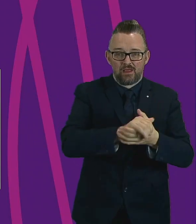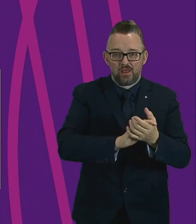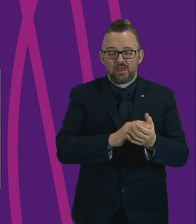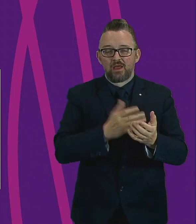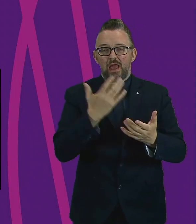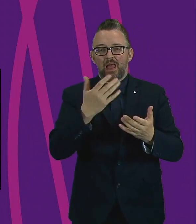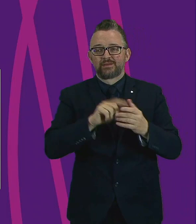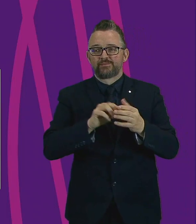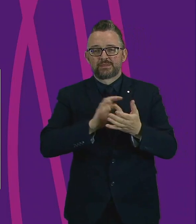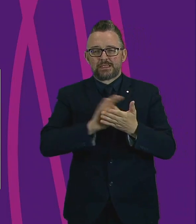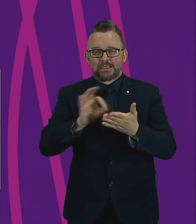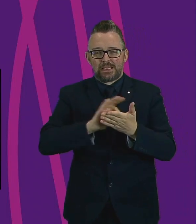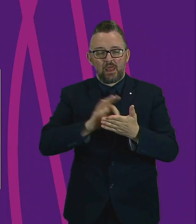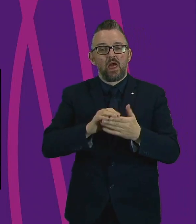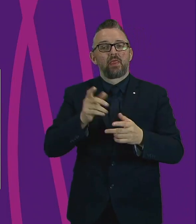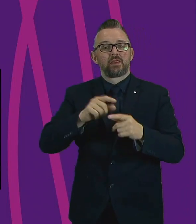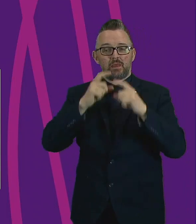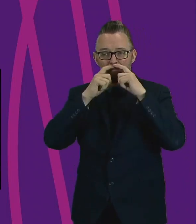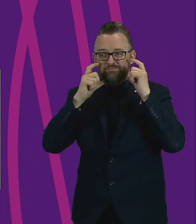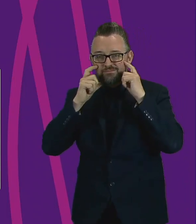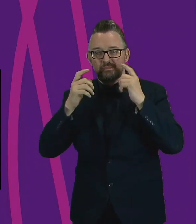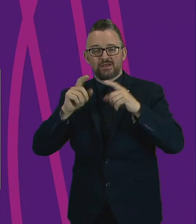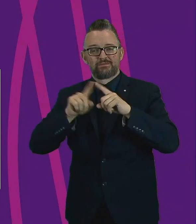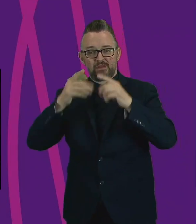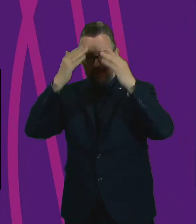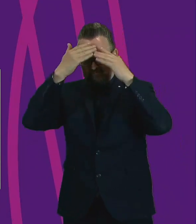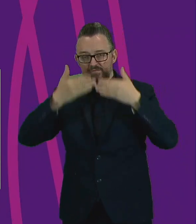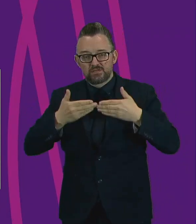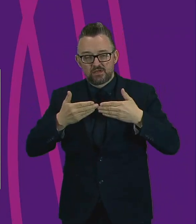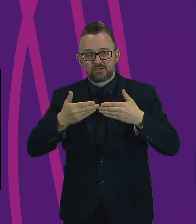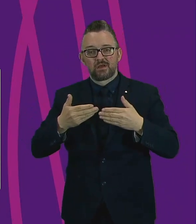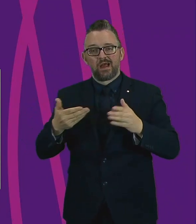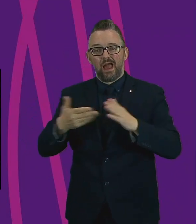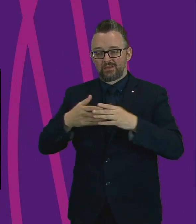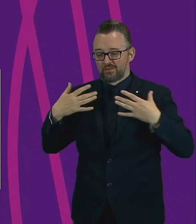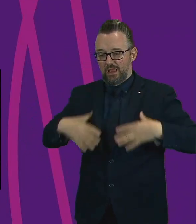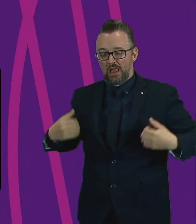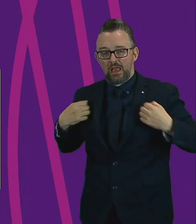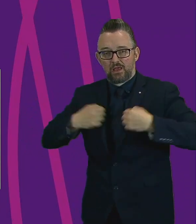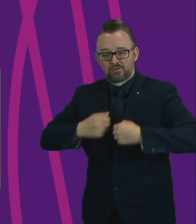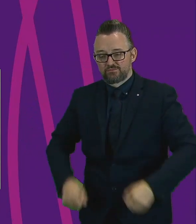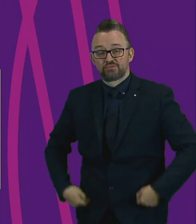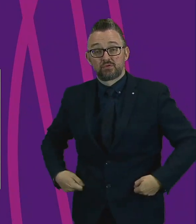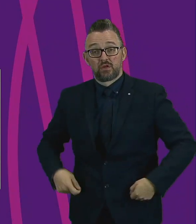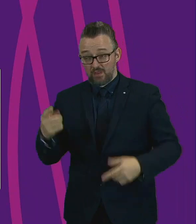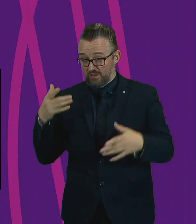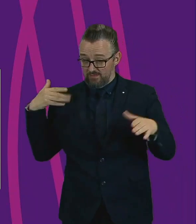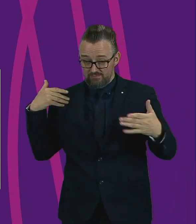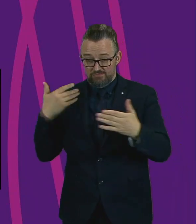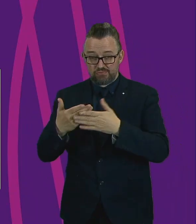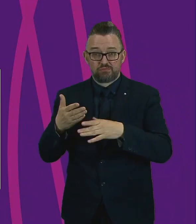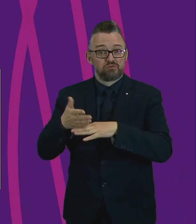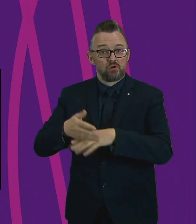ongoing work to achieve self-sustainability for gowns and aprons is good work, and I welcome this work and look forward to